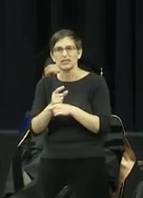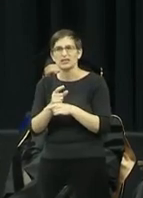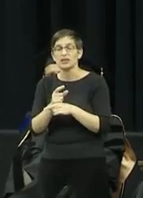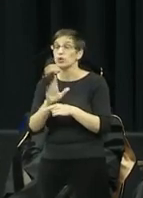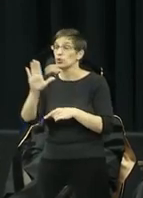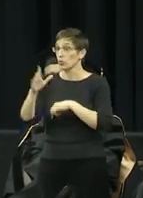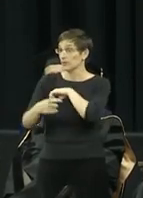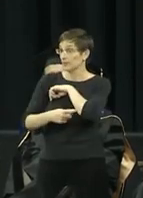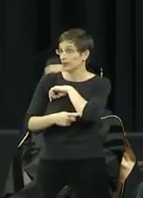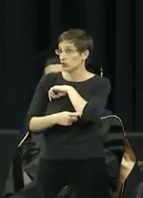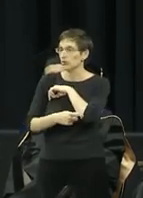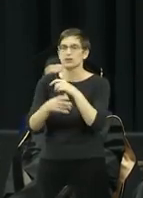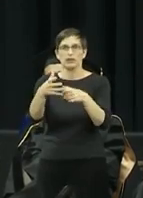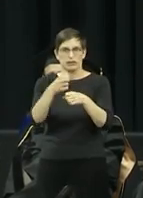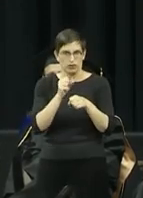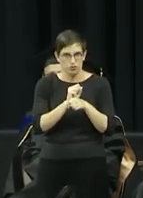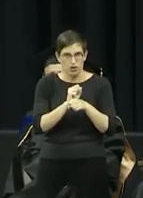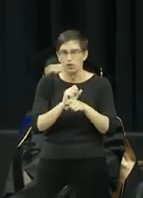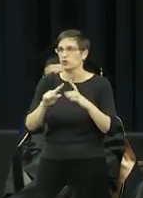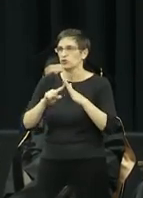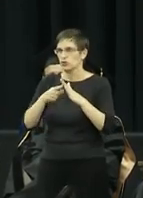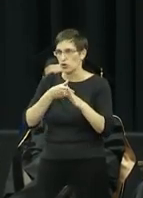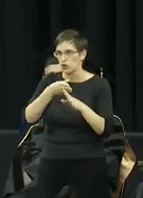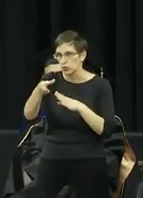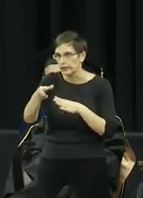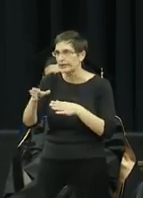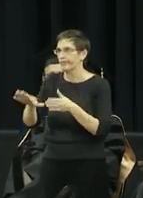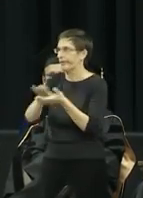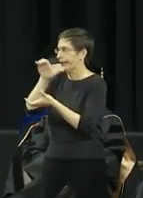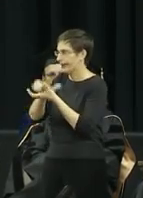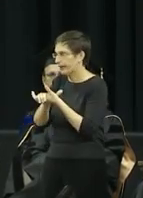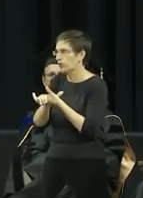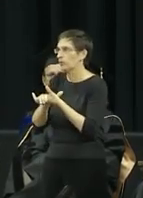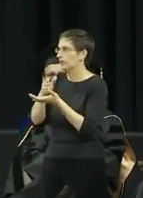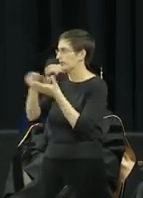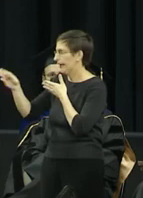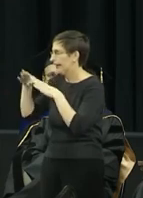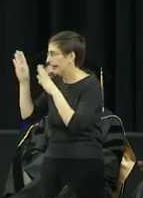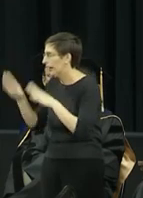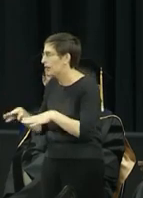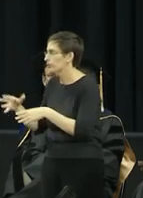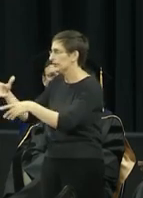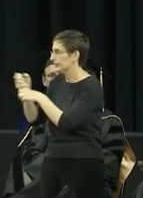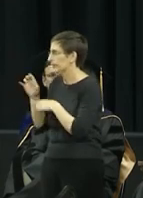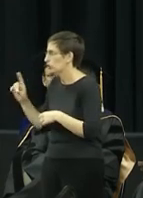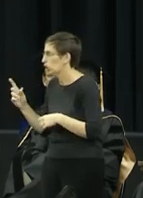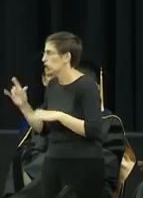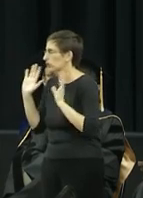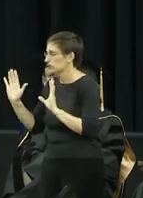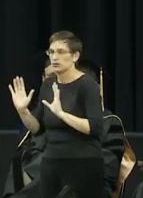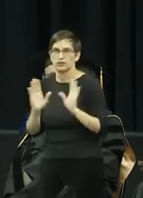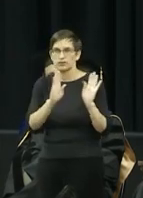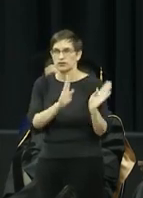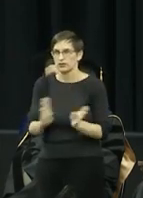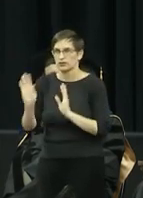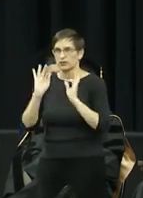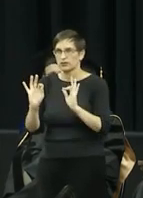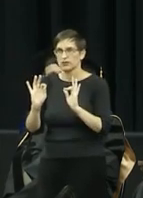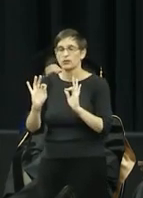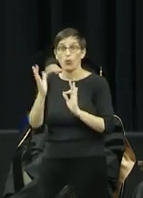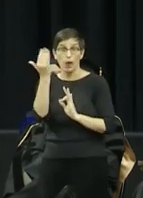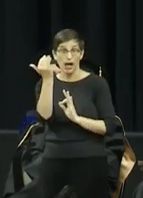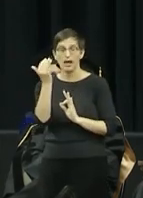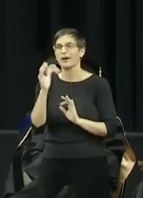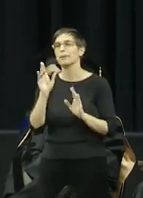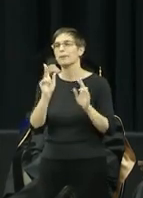a job, start a career, find someone to marry, buy a house, adopt a dog, because this is